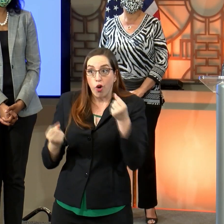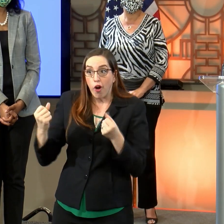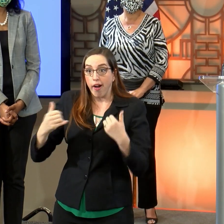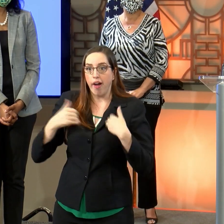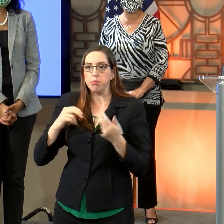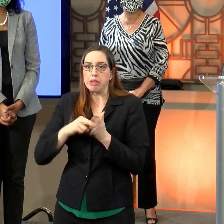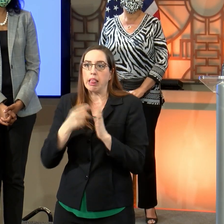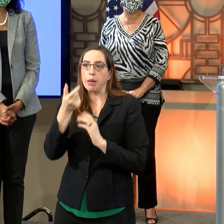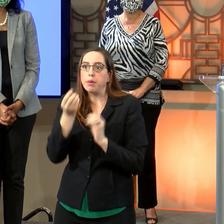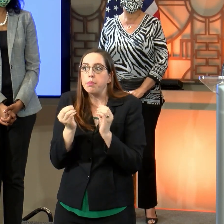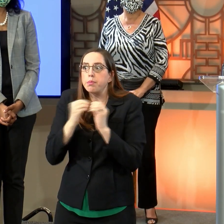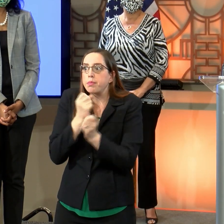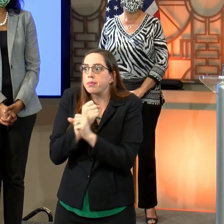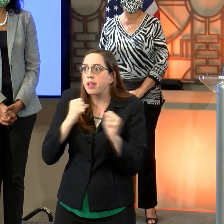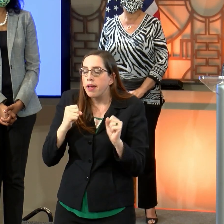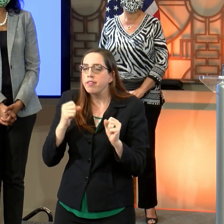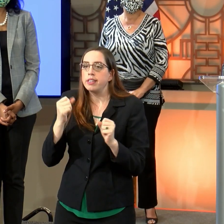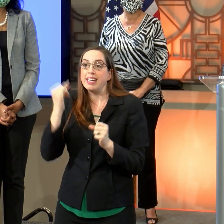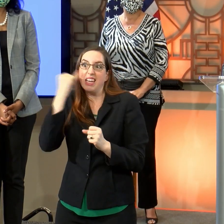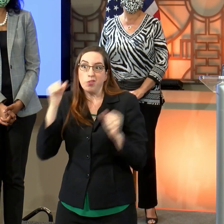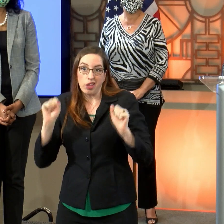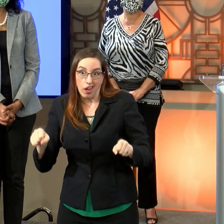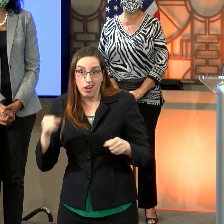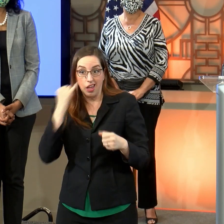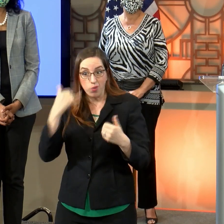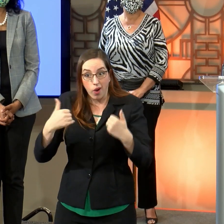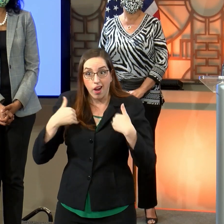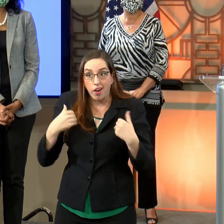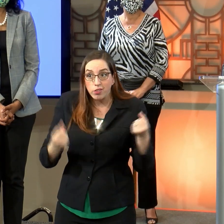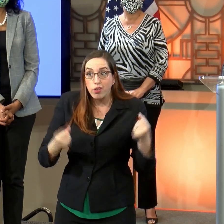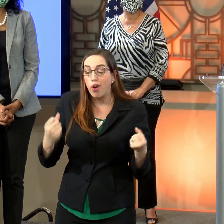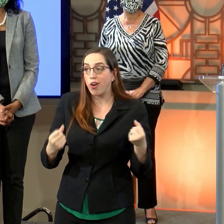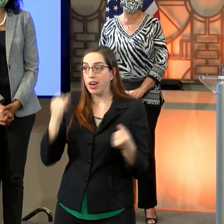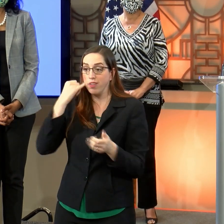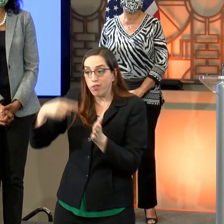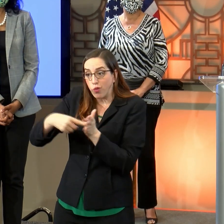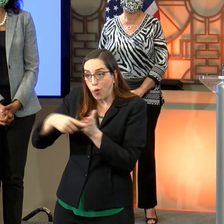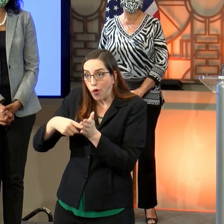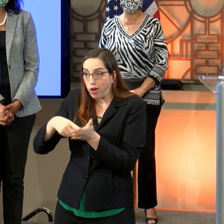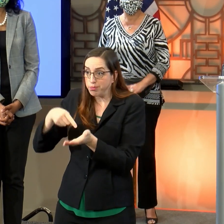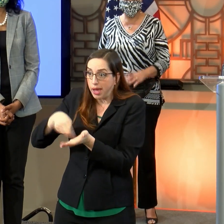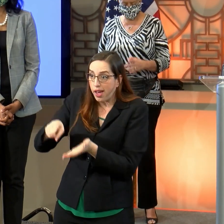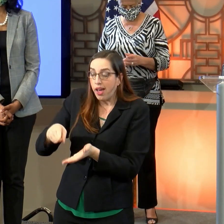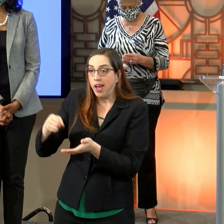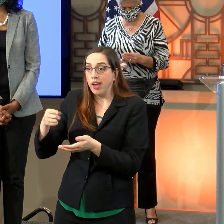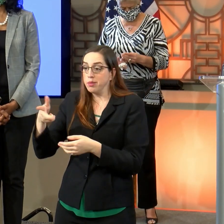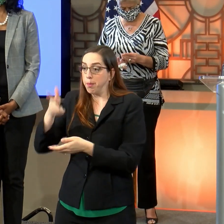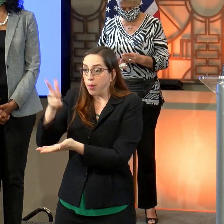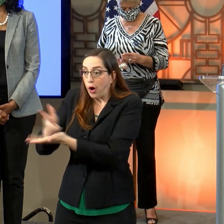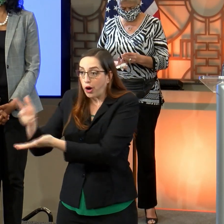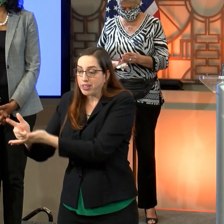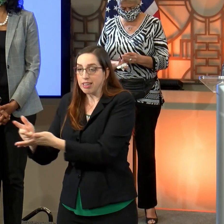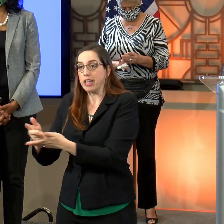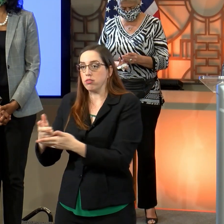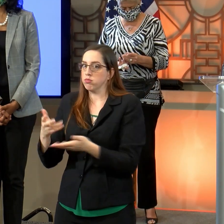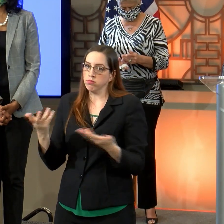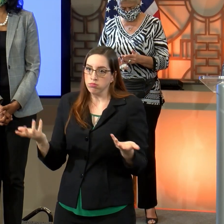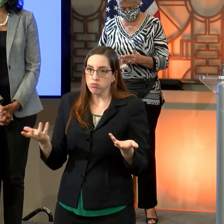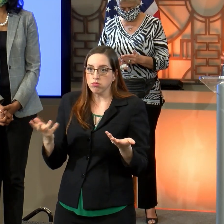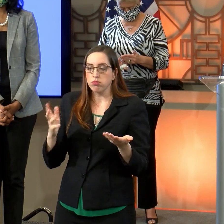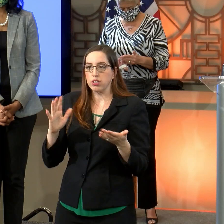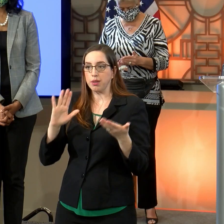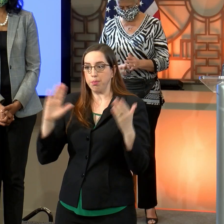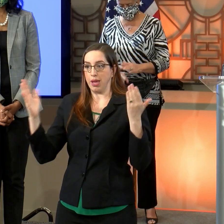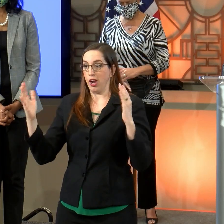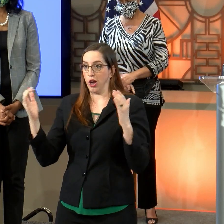if you can afford the parking, or if in fact you can get there in light of the crippling congestion that would result